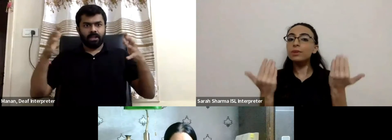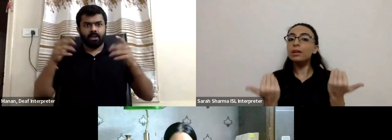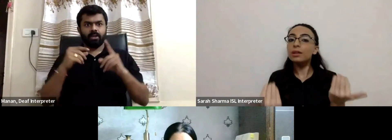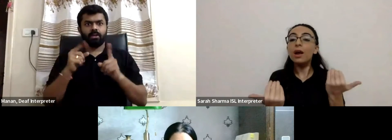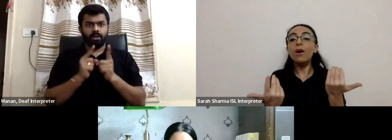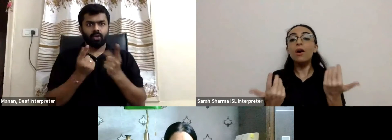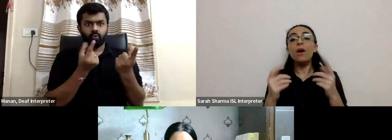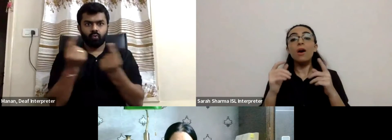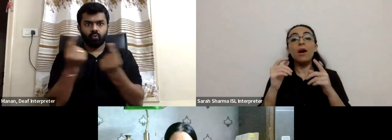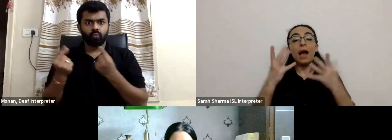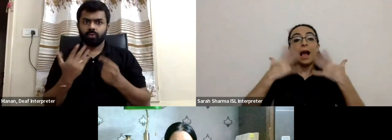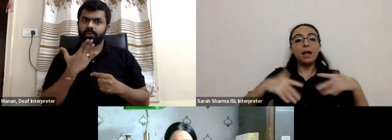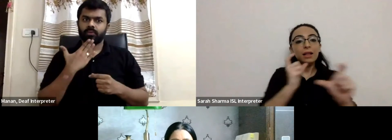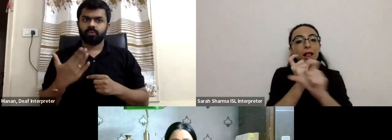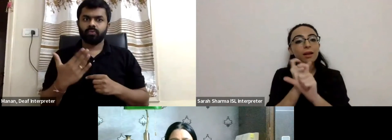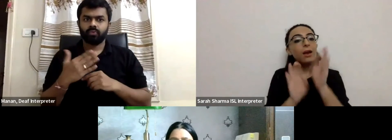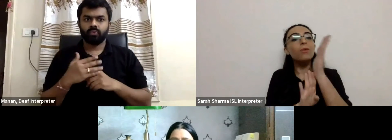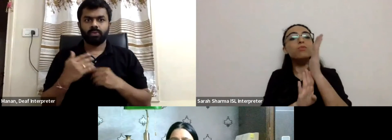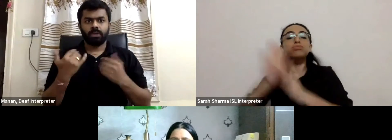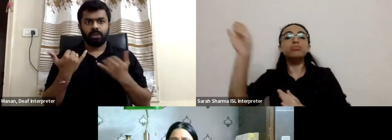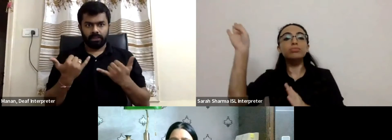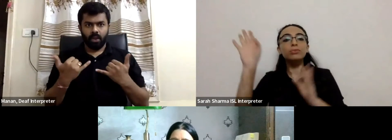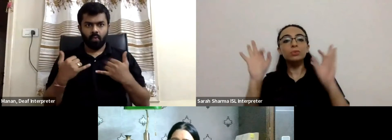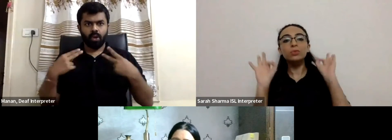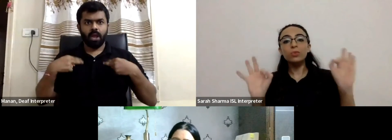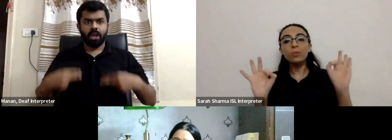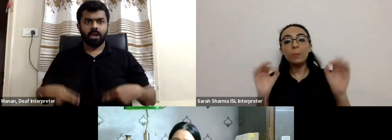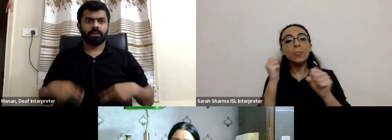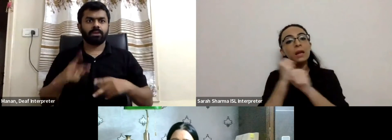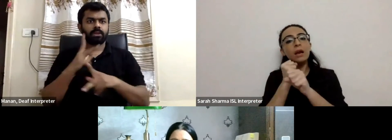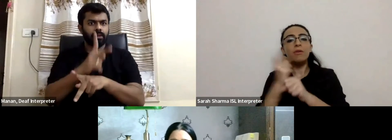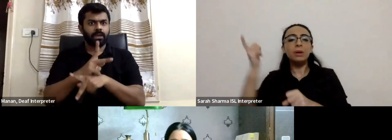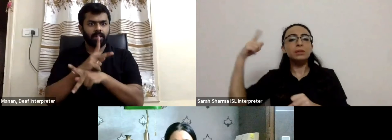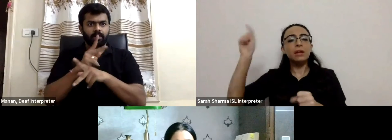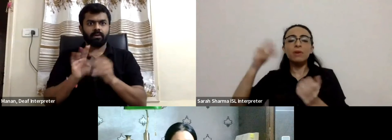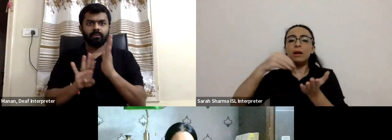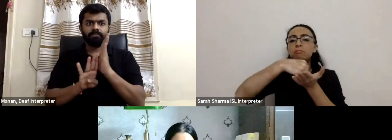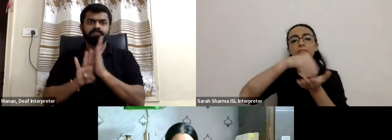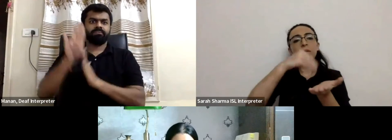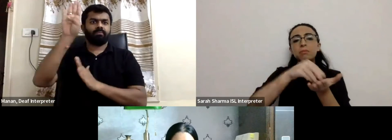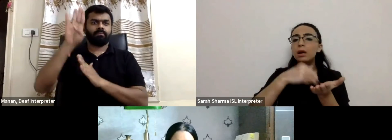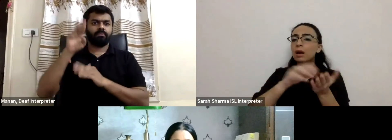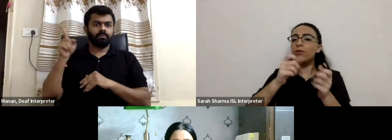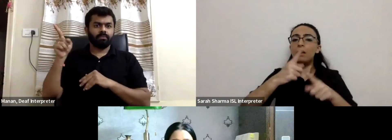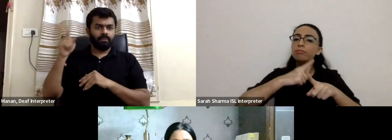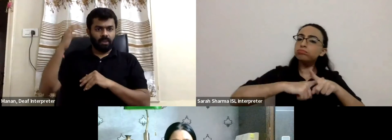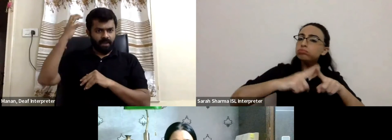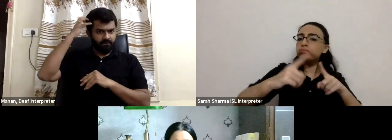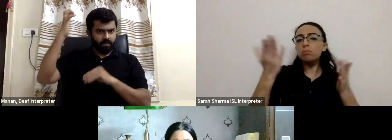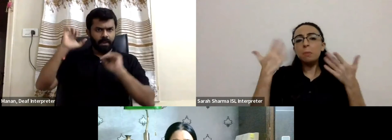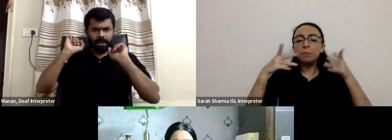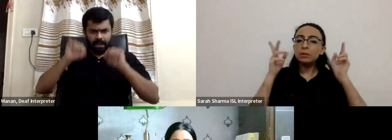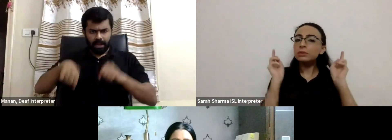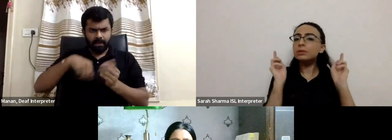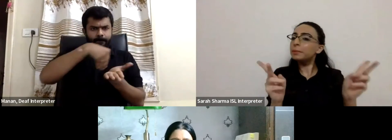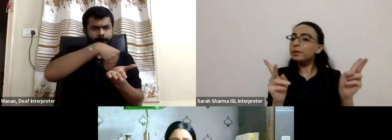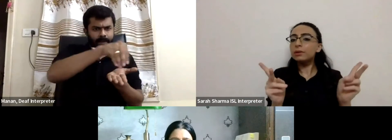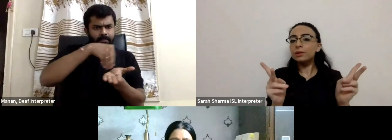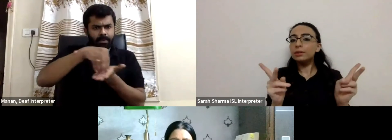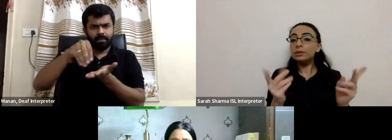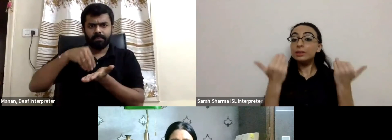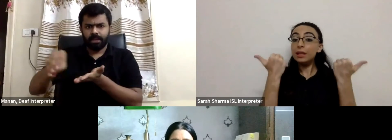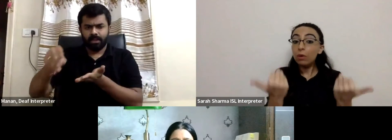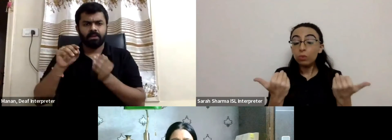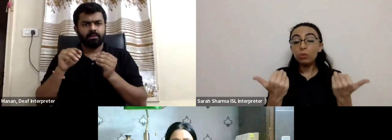in primary health in such a way. Government spends as much as money as it used to. Now, the impact